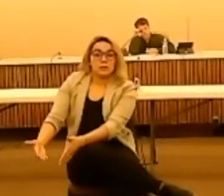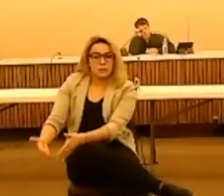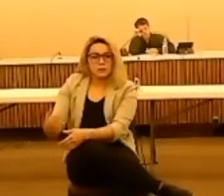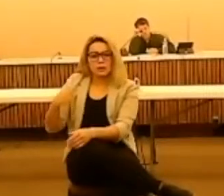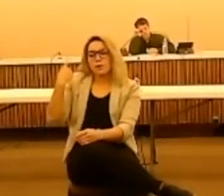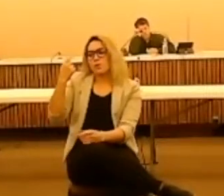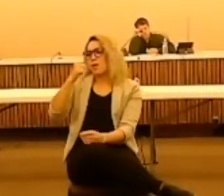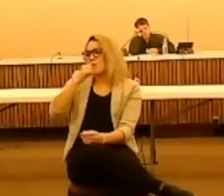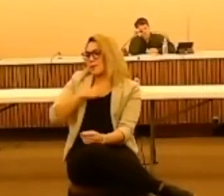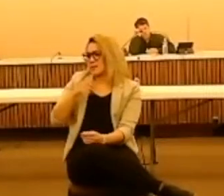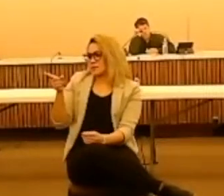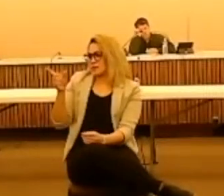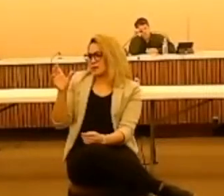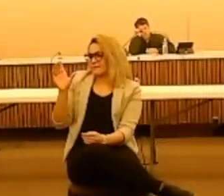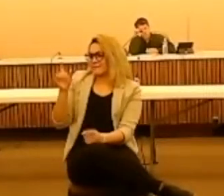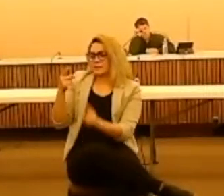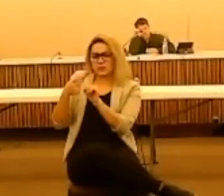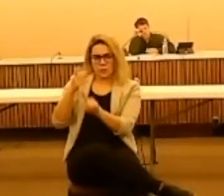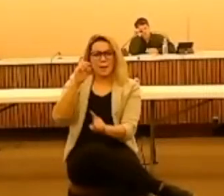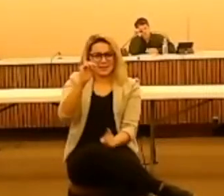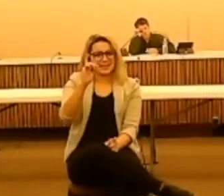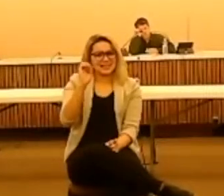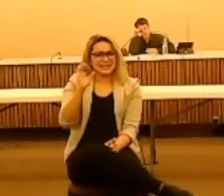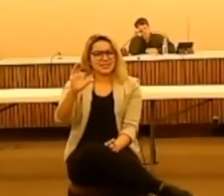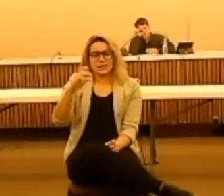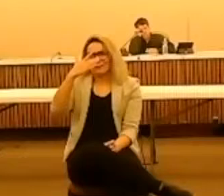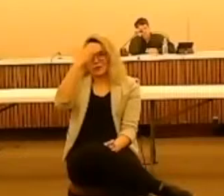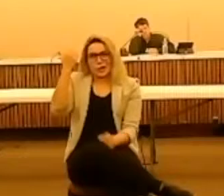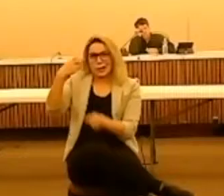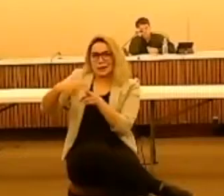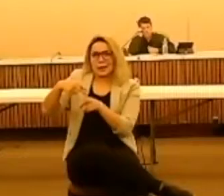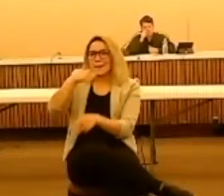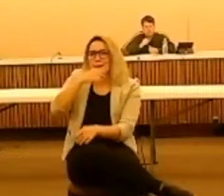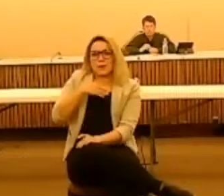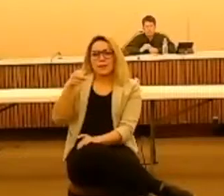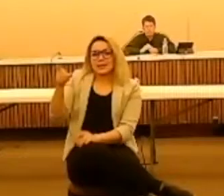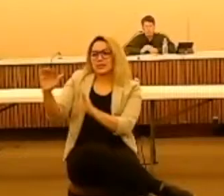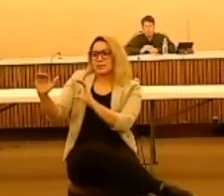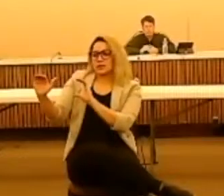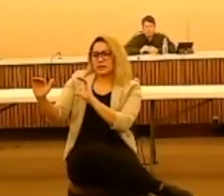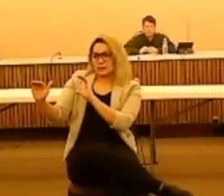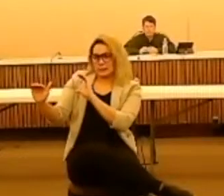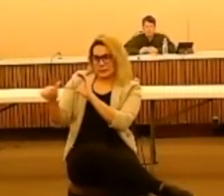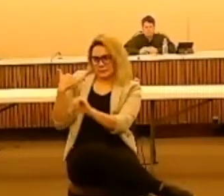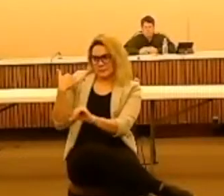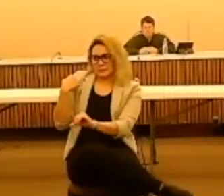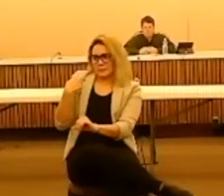name, from the DEC. She sent me